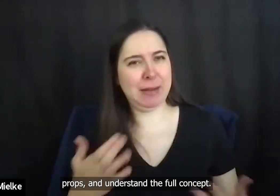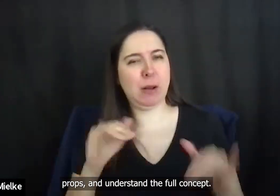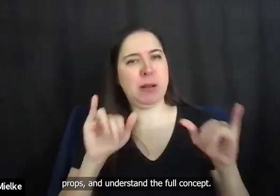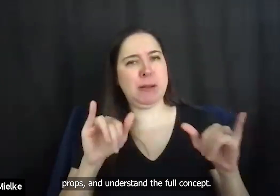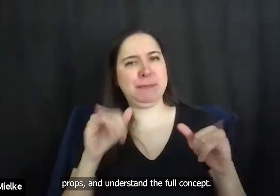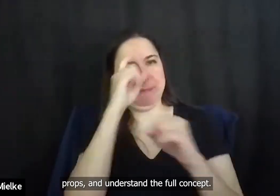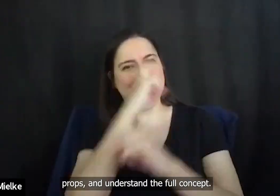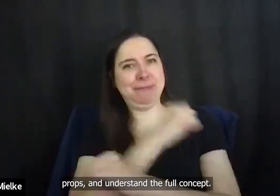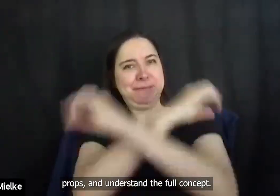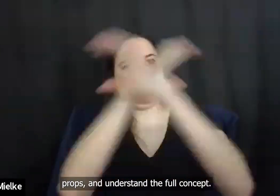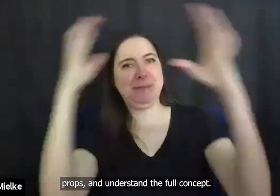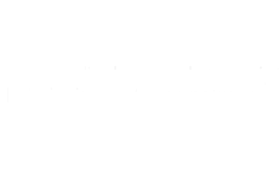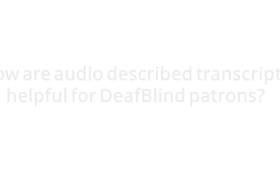understand the full concept.